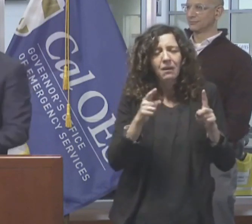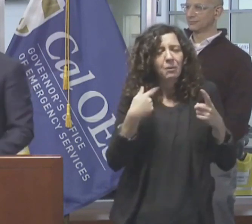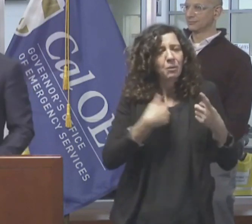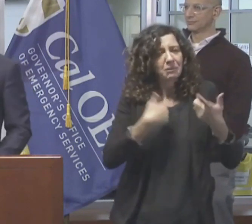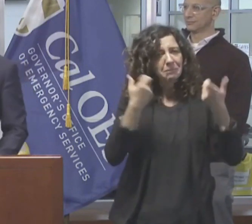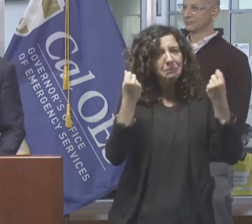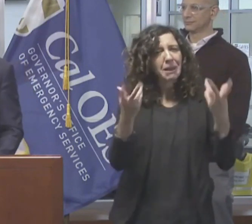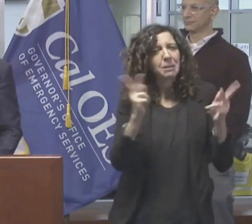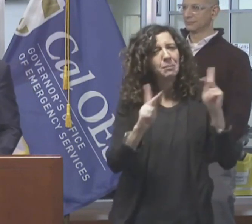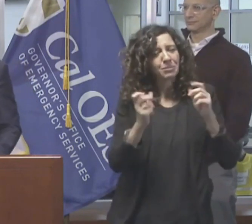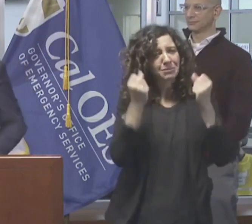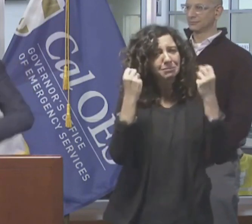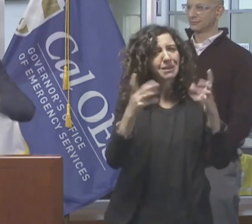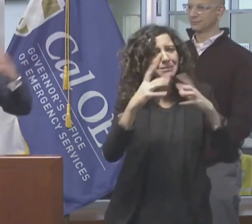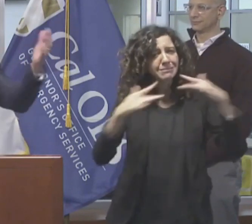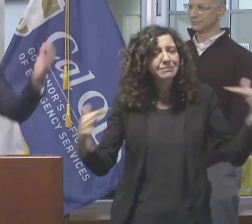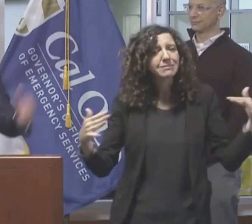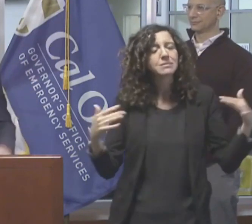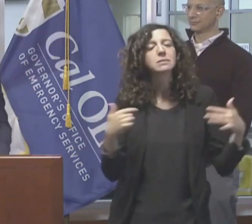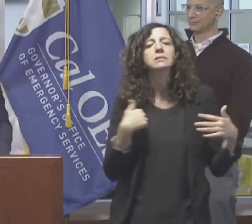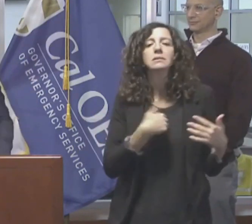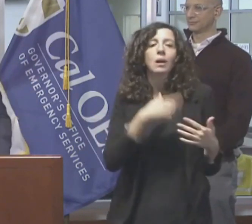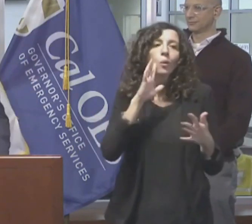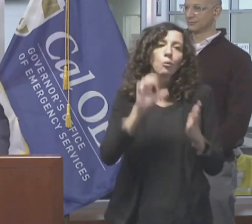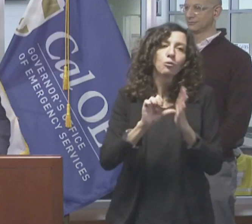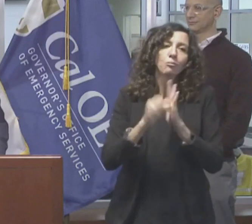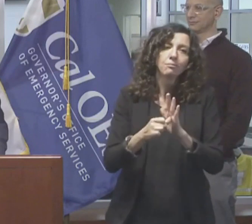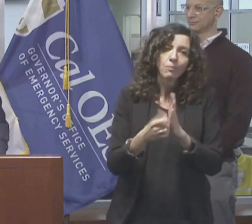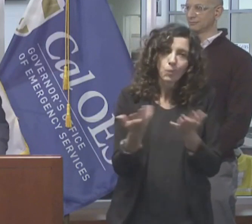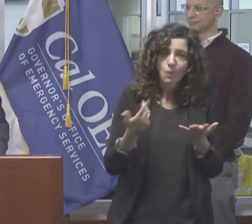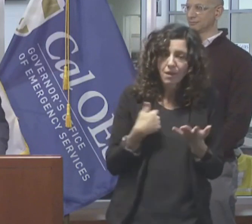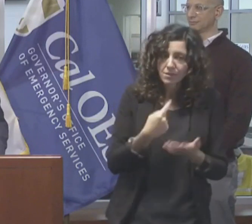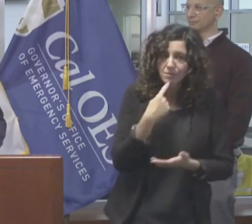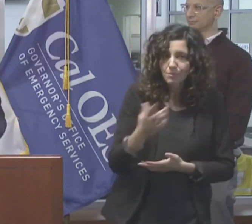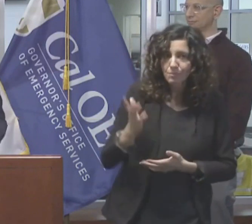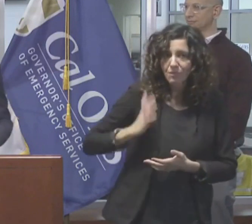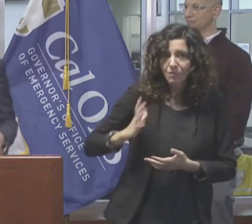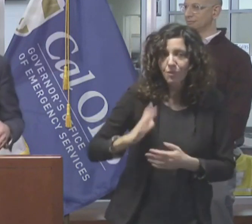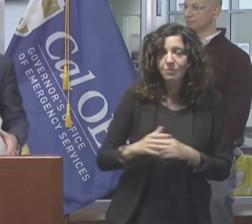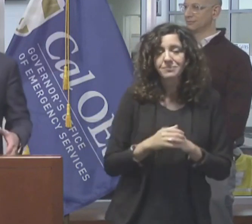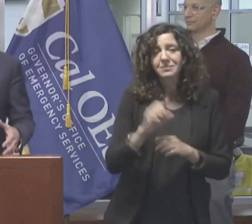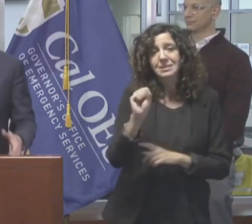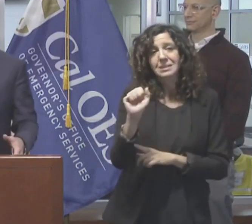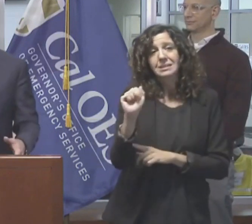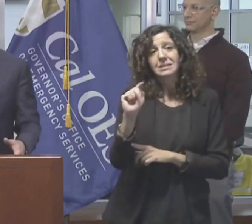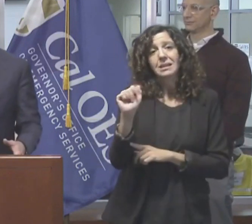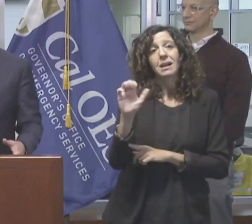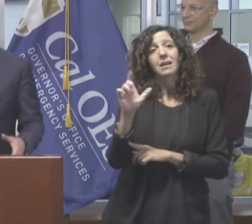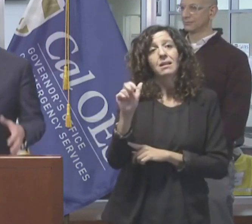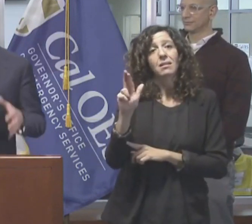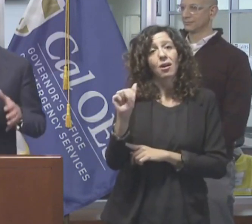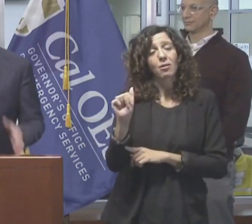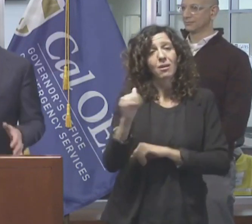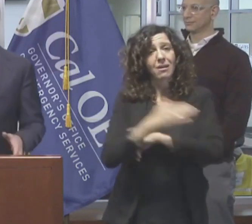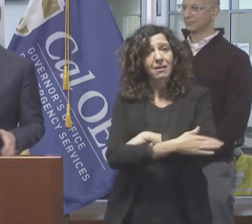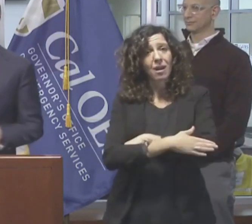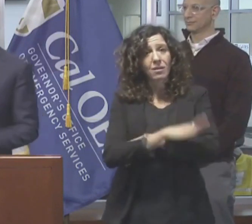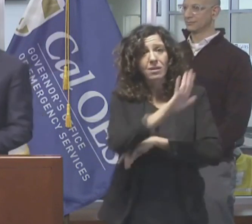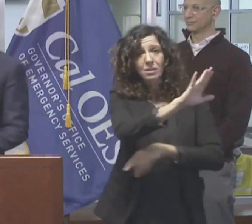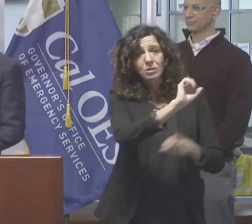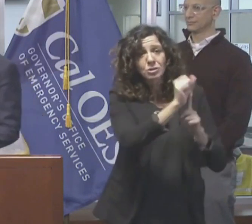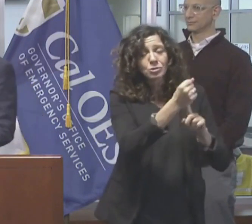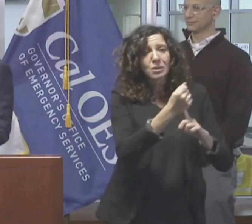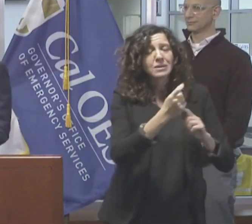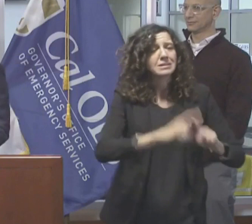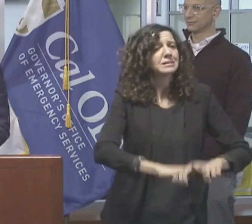repeat it just for the purpose of emphasis for those that don't already know this. But Santa Clara County's conditions are extraordinarily